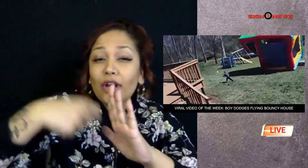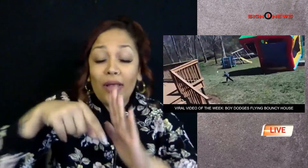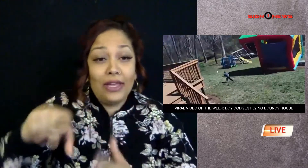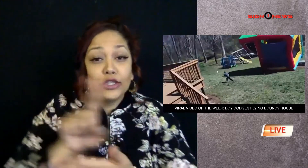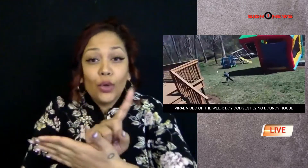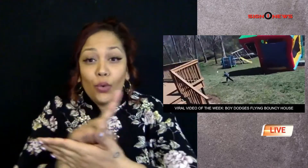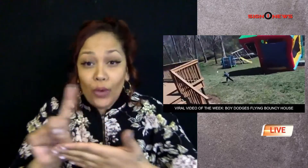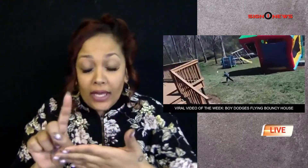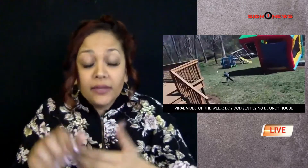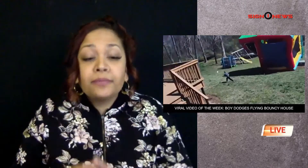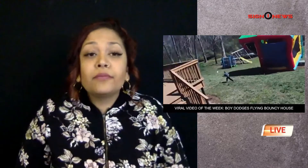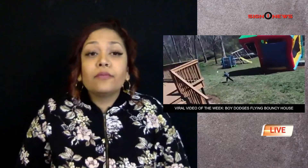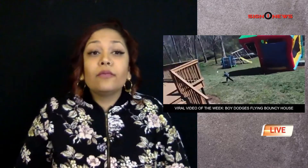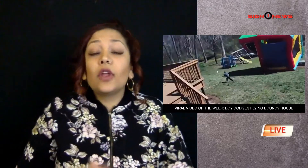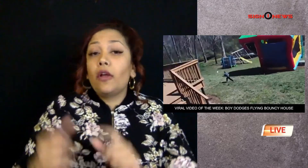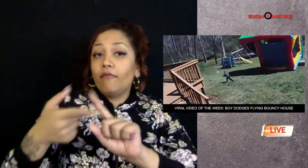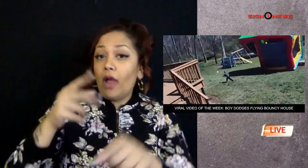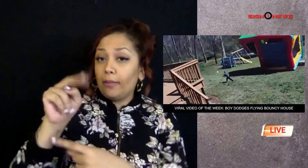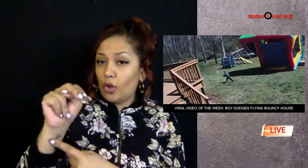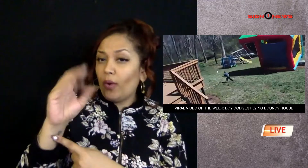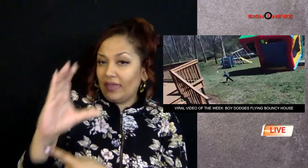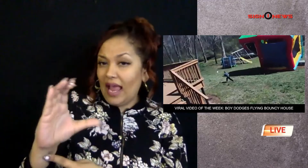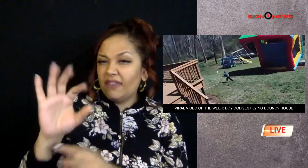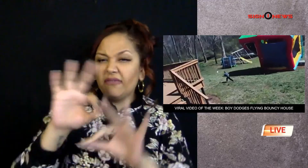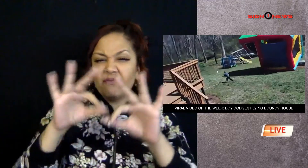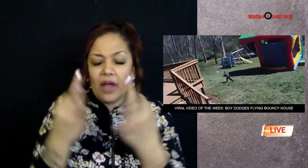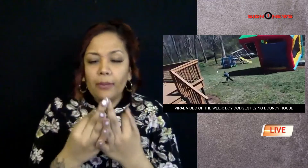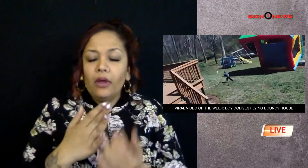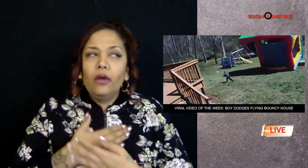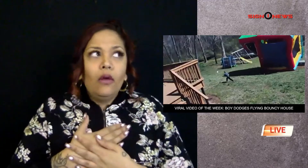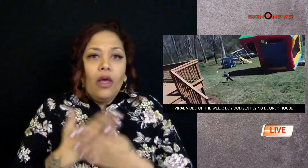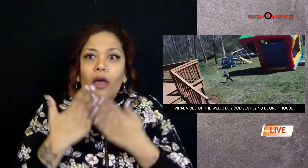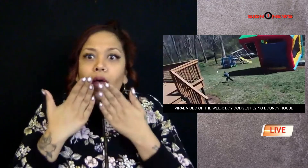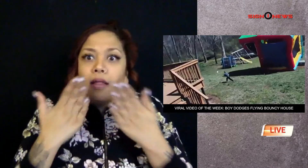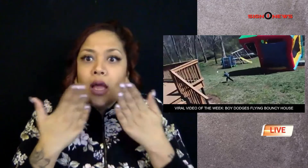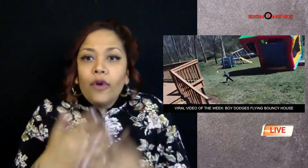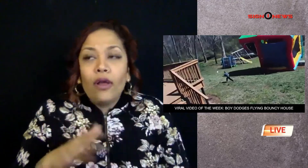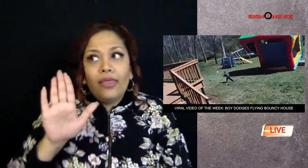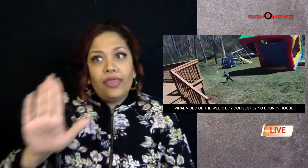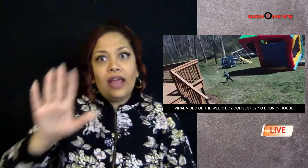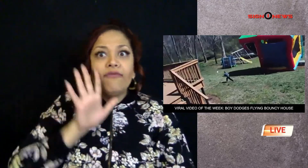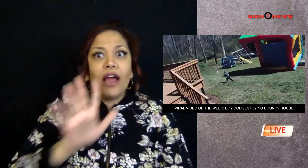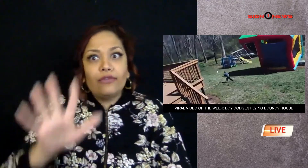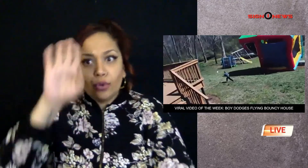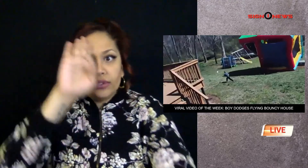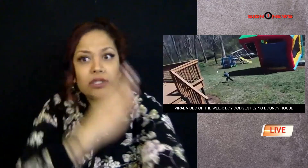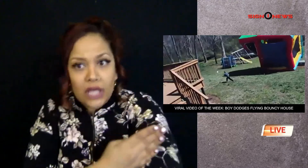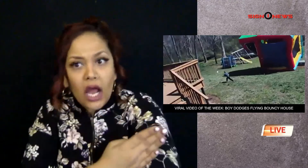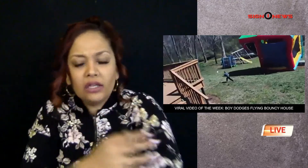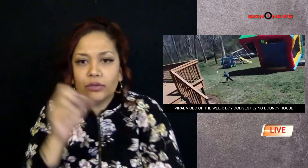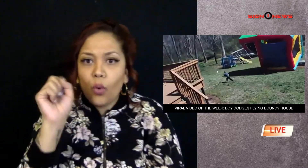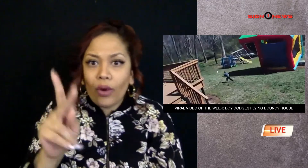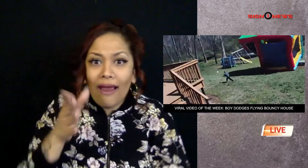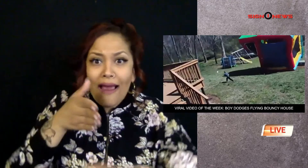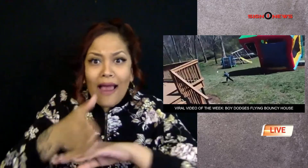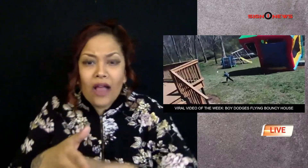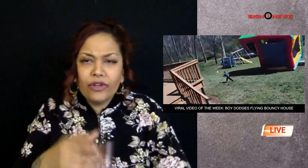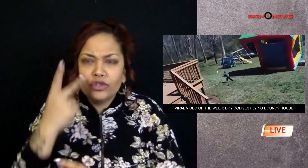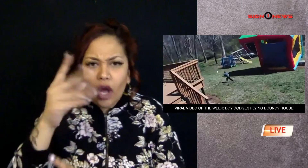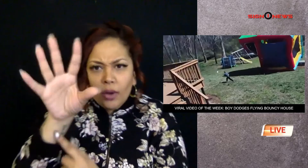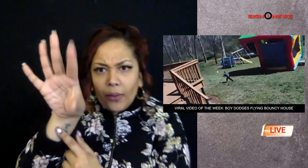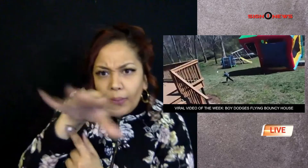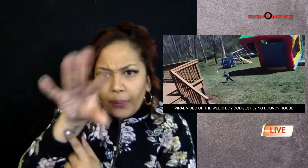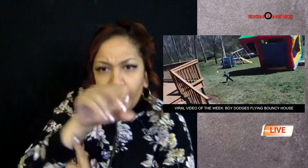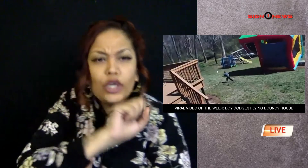Oh, wait until you check out this viral video of the week. A North Carolina family is thankful